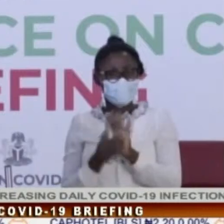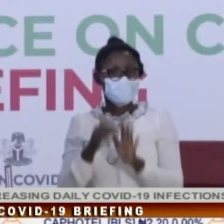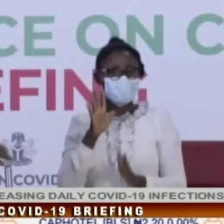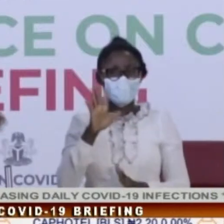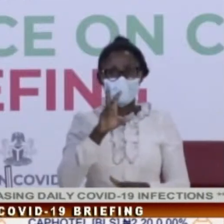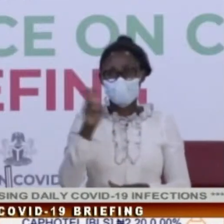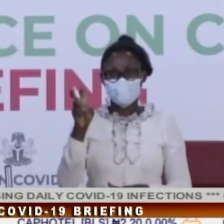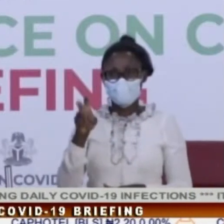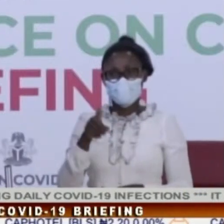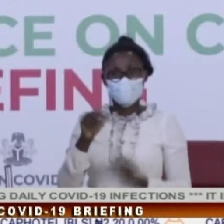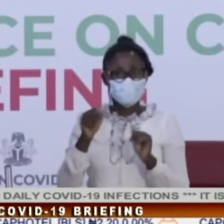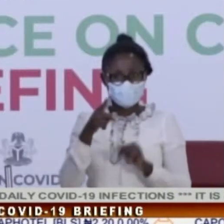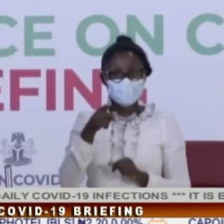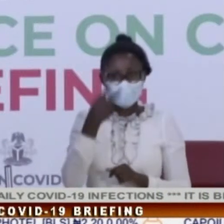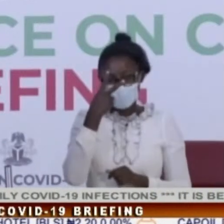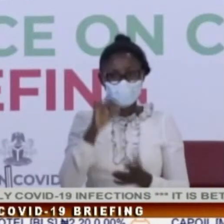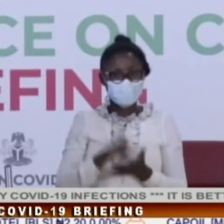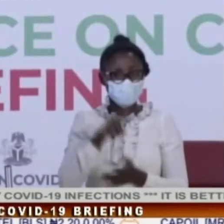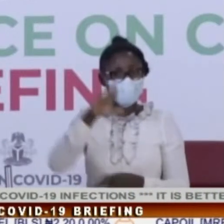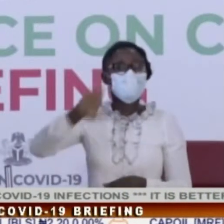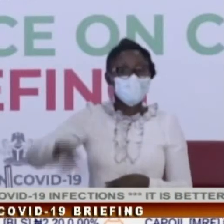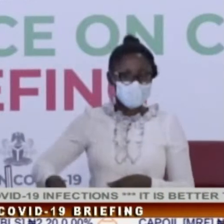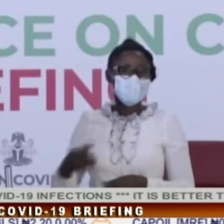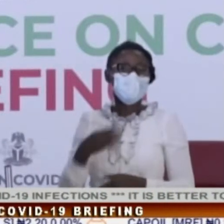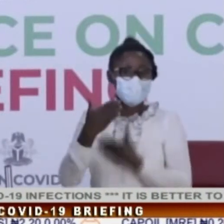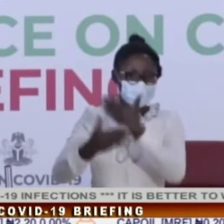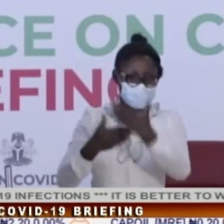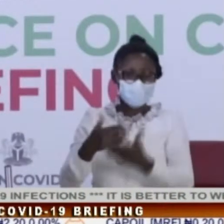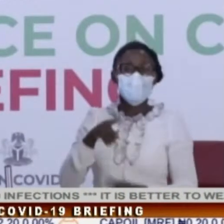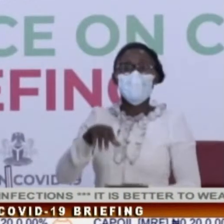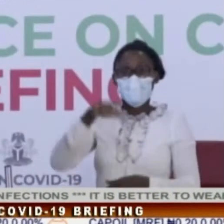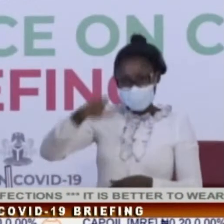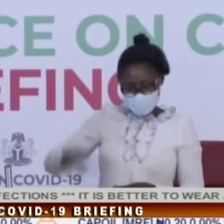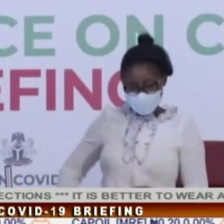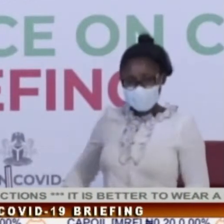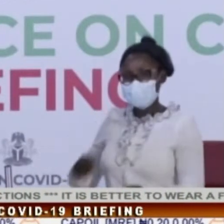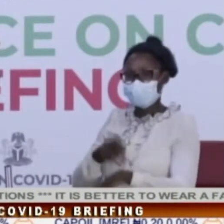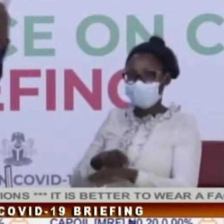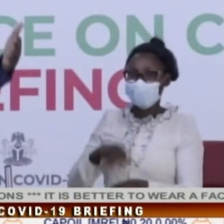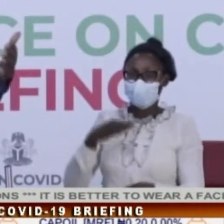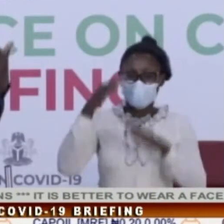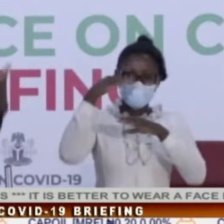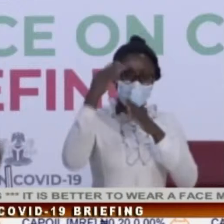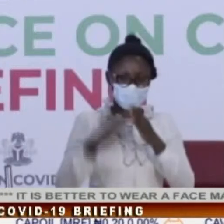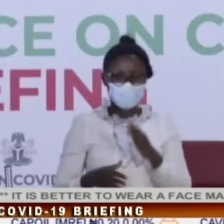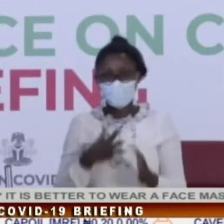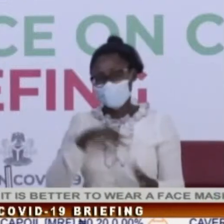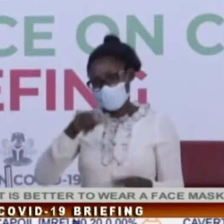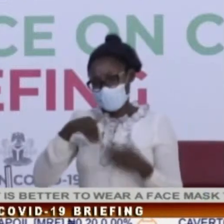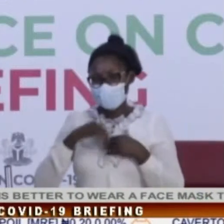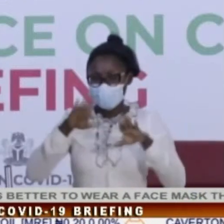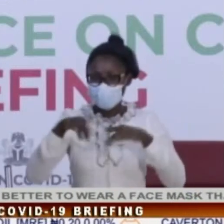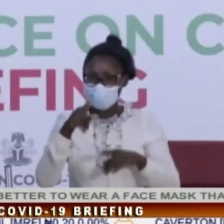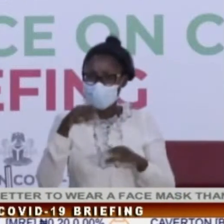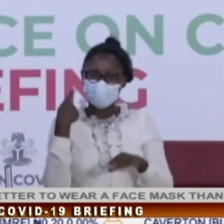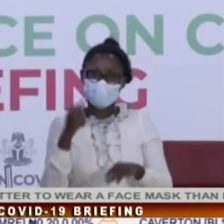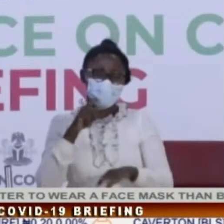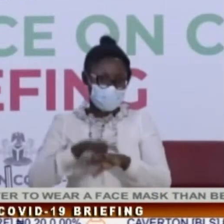500, and because of the mass of people that have gathered in the offices of NIMSI, they are unable to